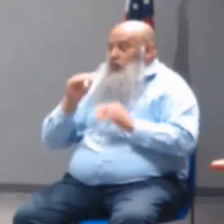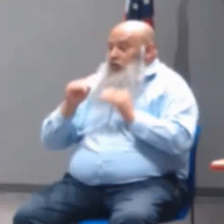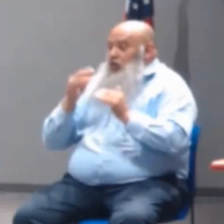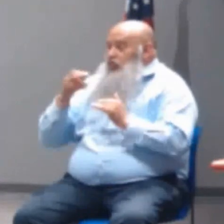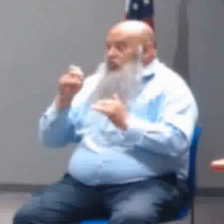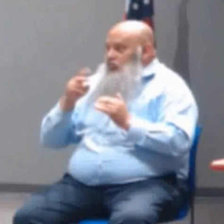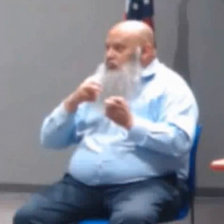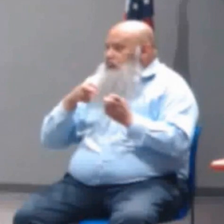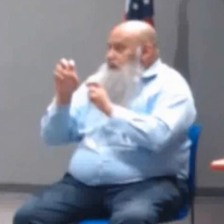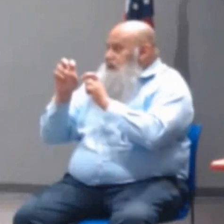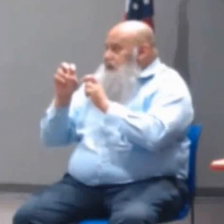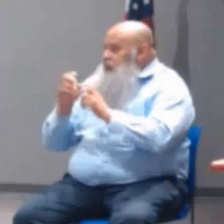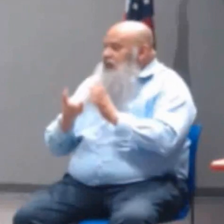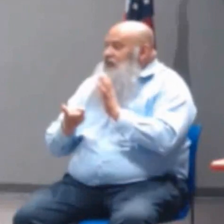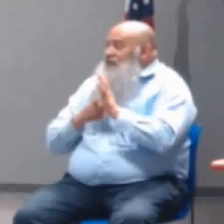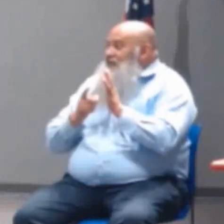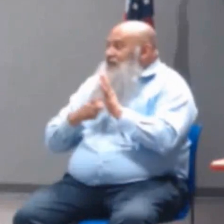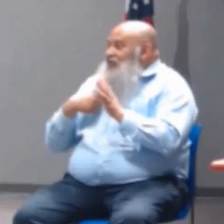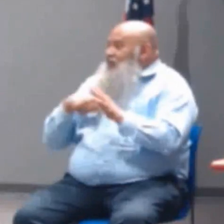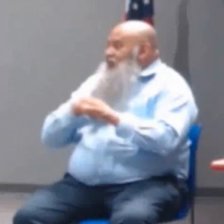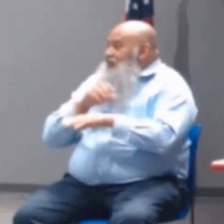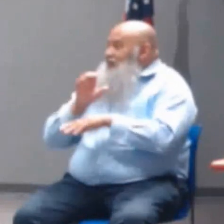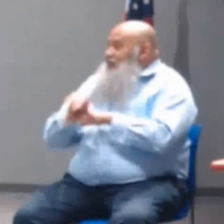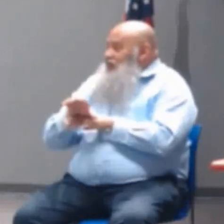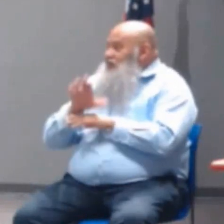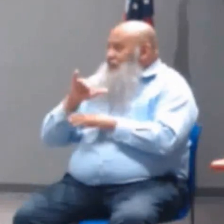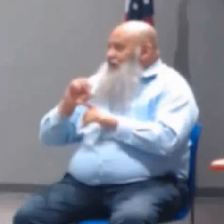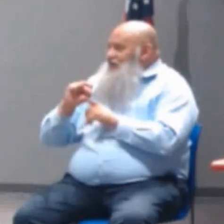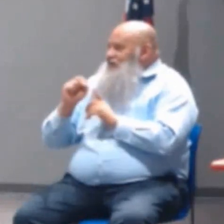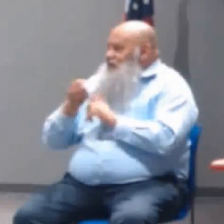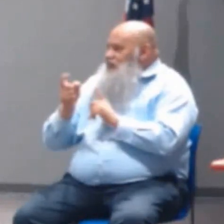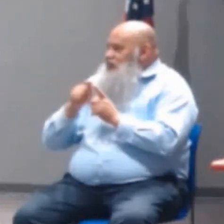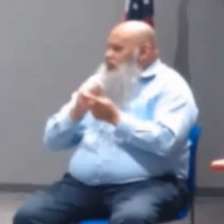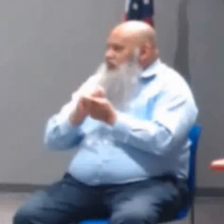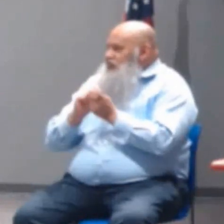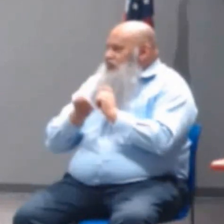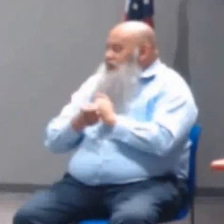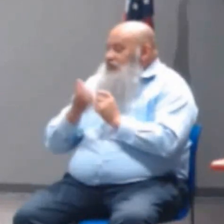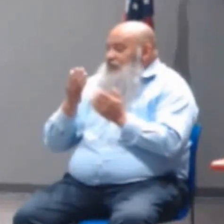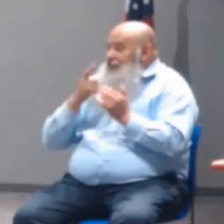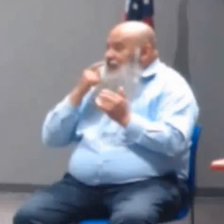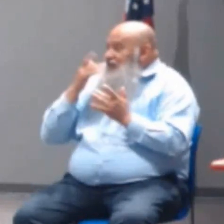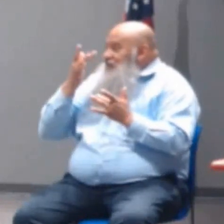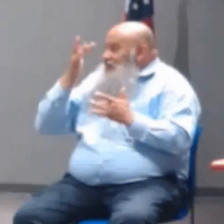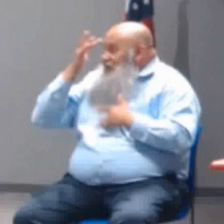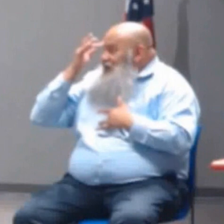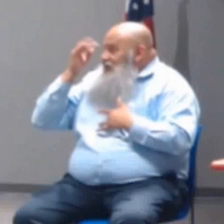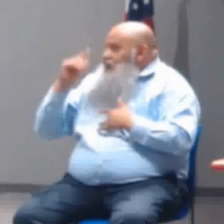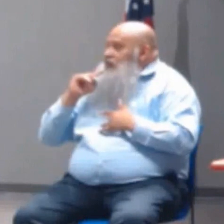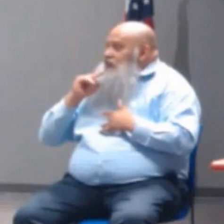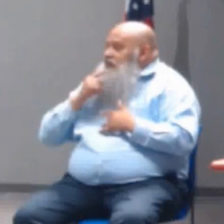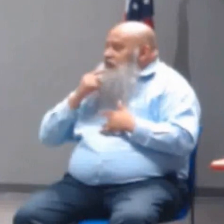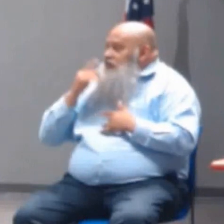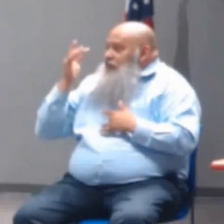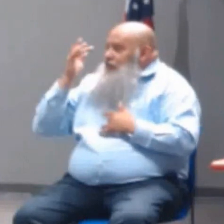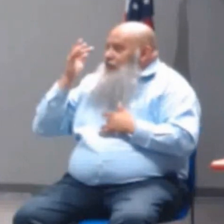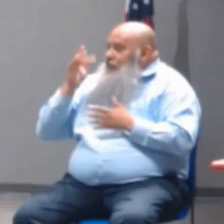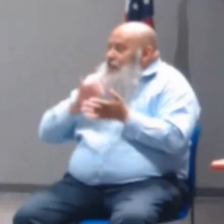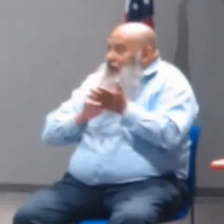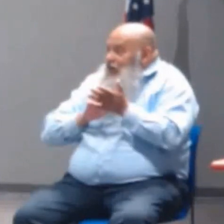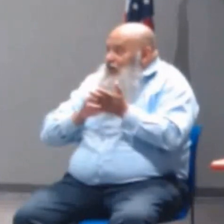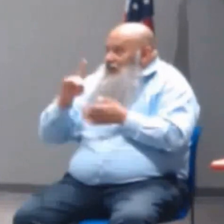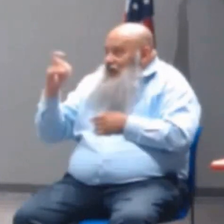other times we're forced by circumstances to adjust, perhaps due to an illness or a serious medical